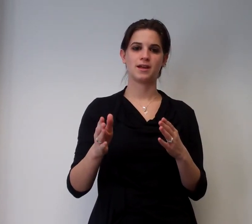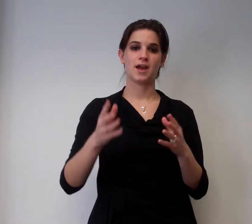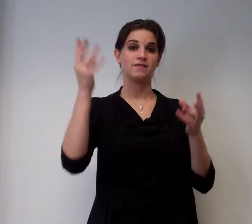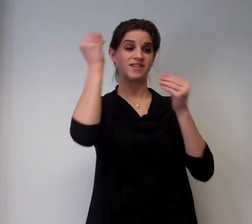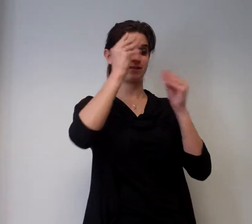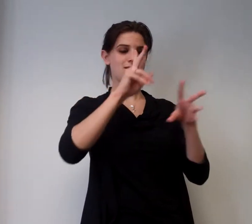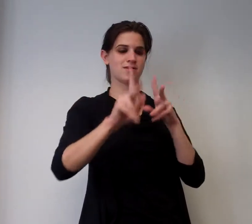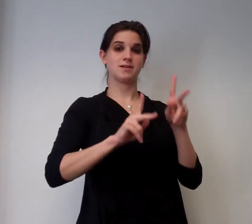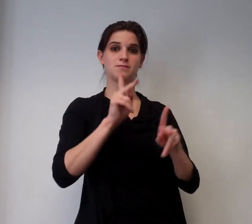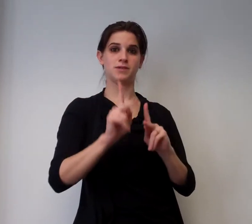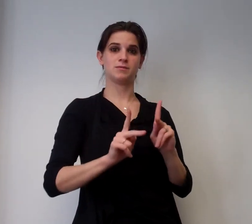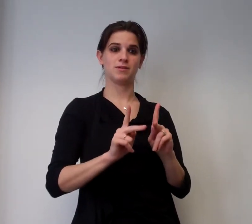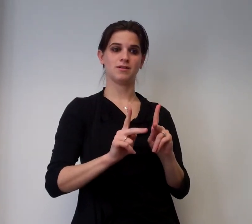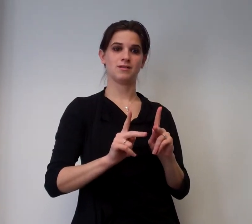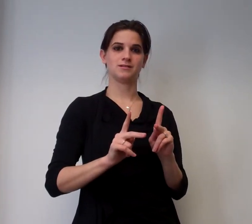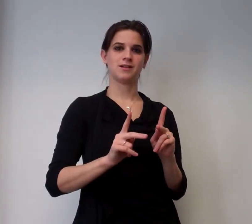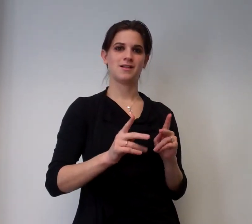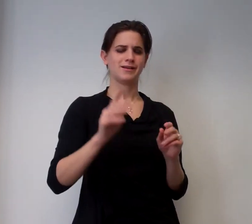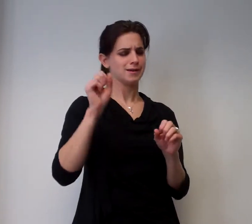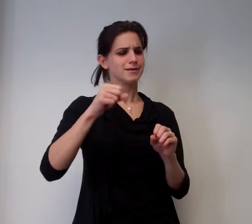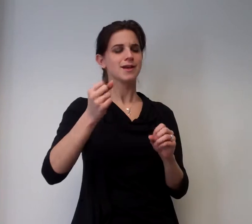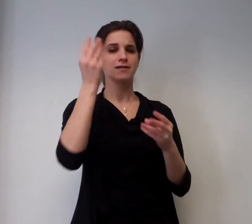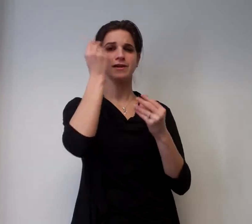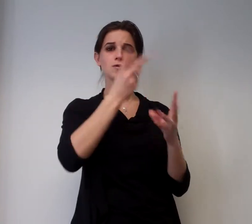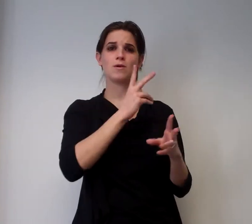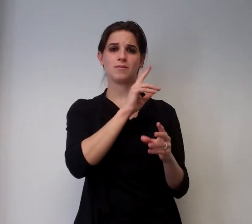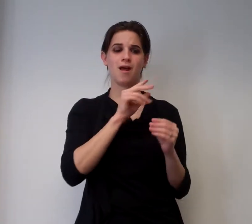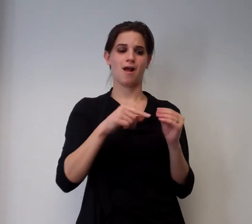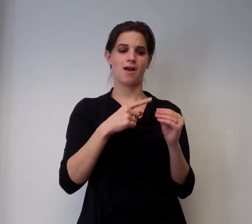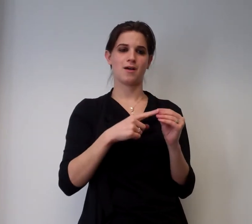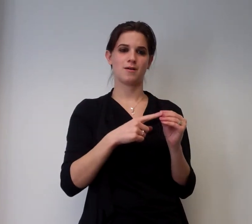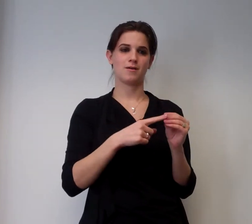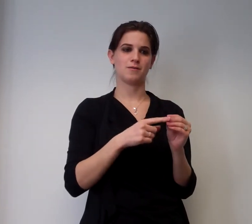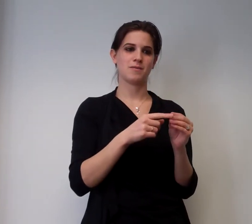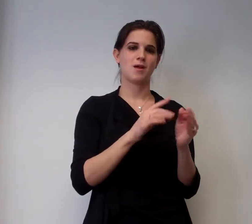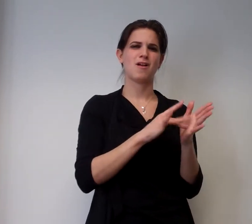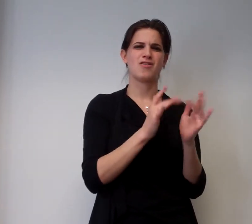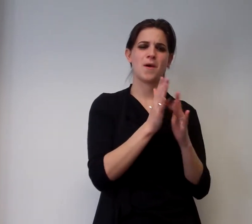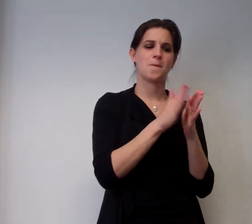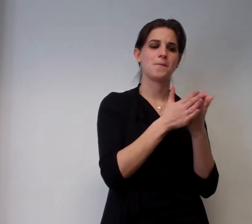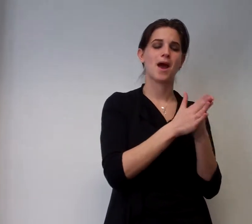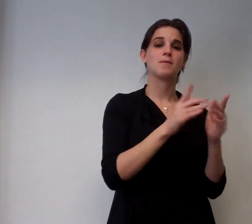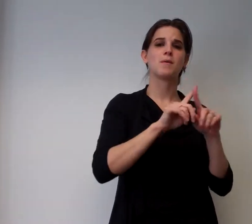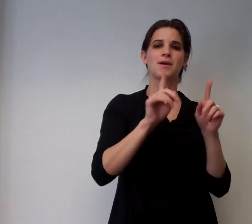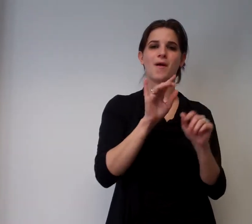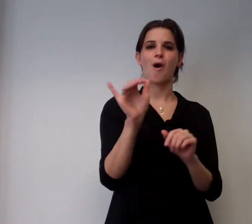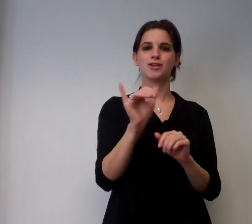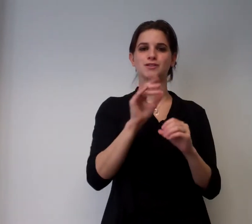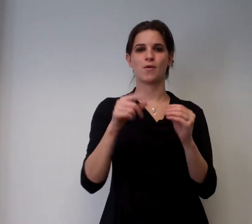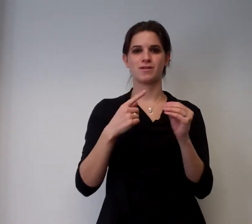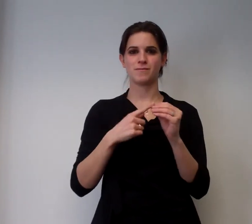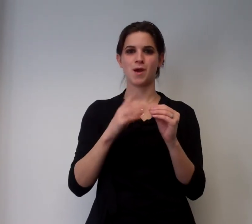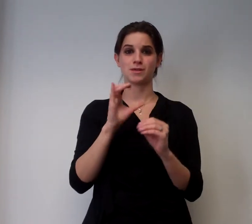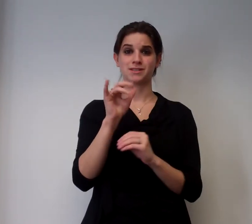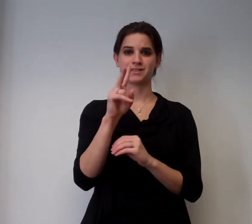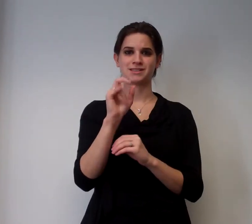getting out the gospel, they were getting out the message about this whole movement of civil rights. The Supreme Court, of course, is a